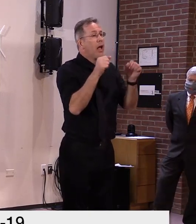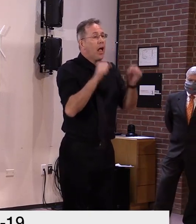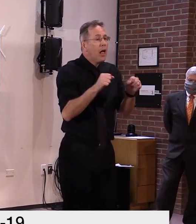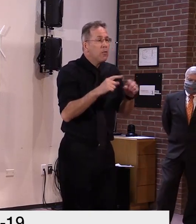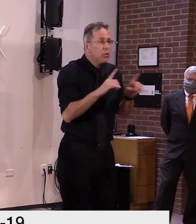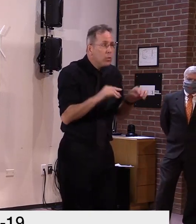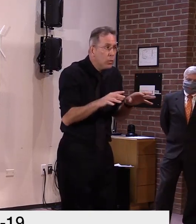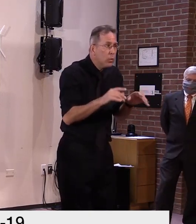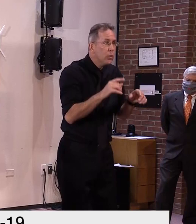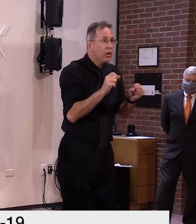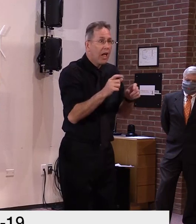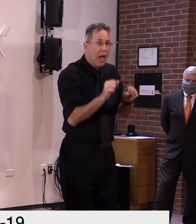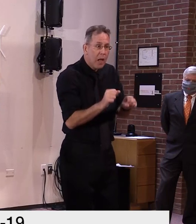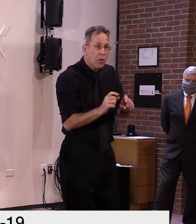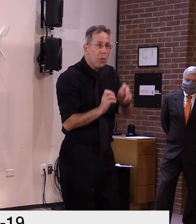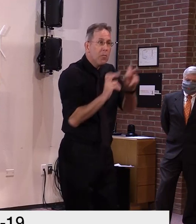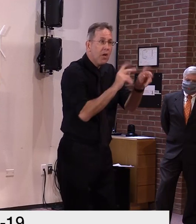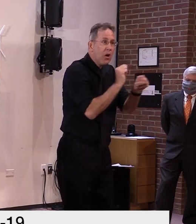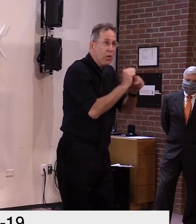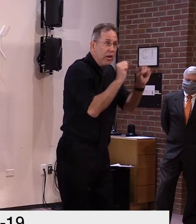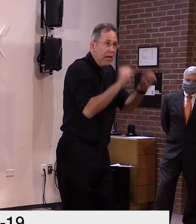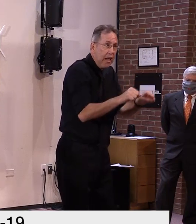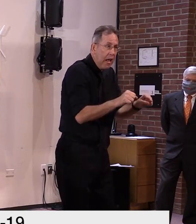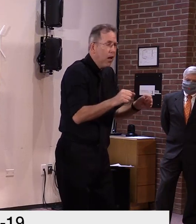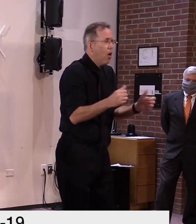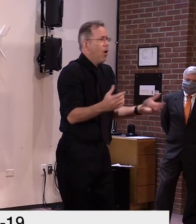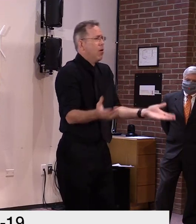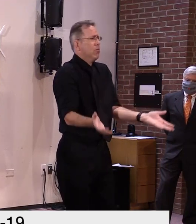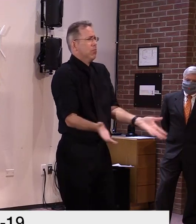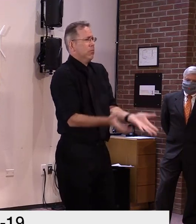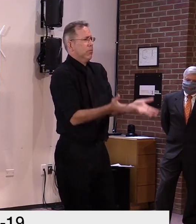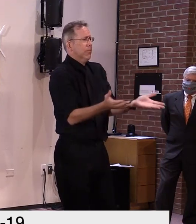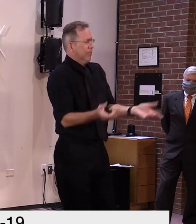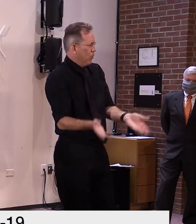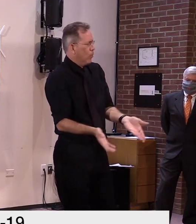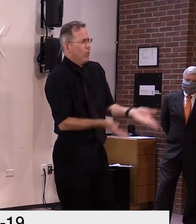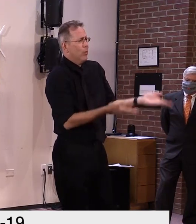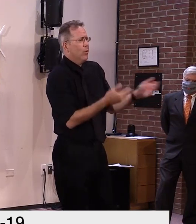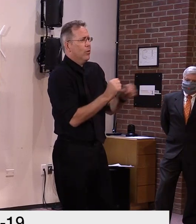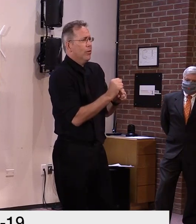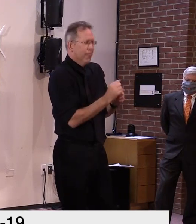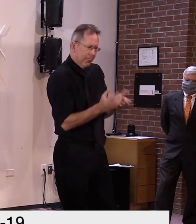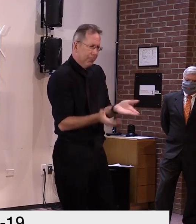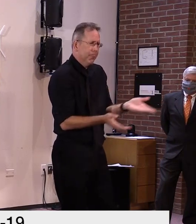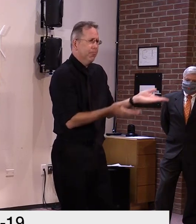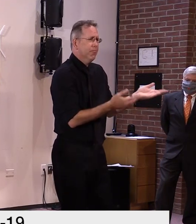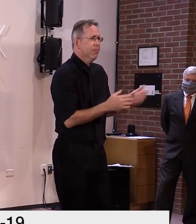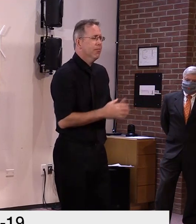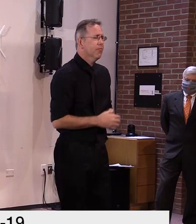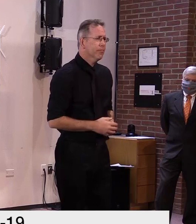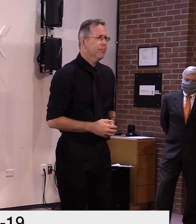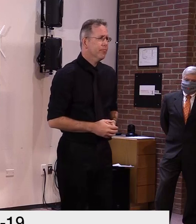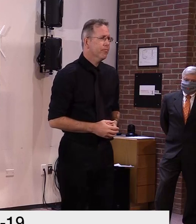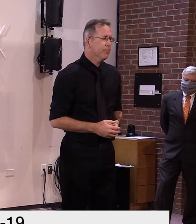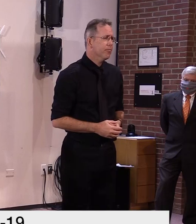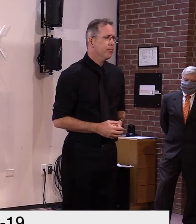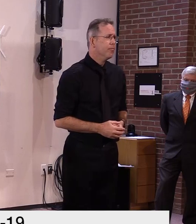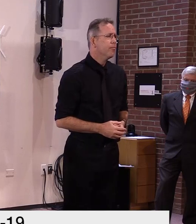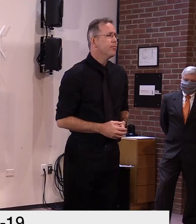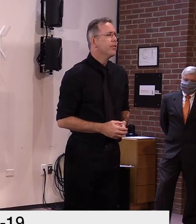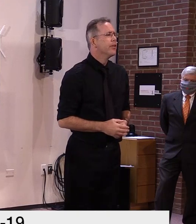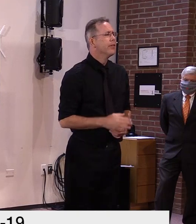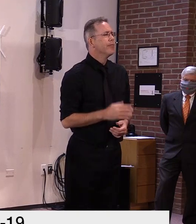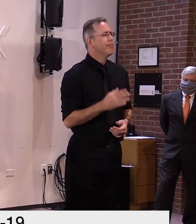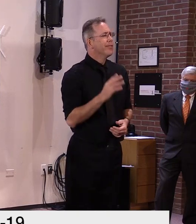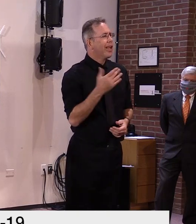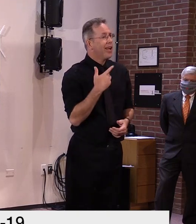return to work, much would be that they're reaching out and looking for possible employment opportunities, because we do have businesses that